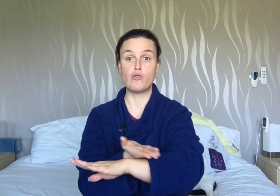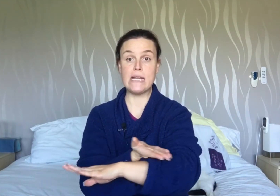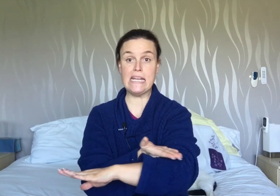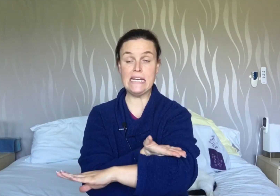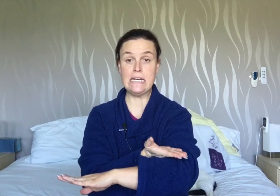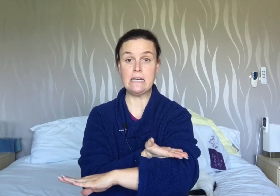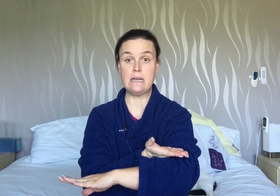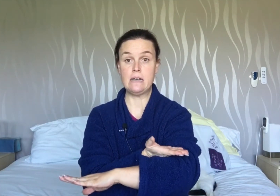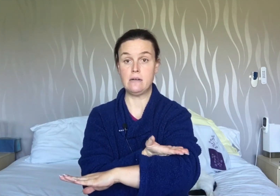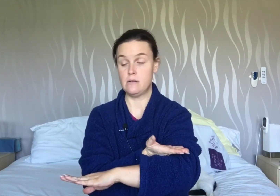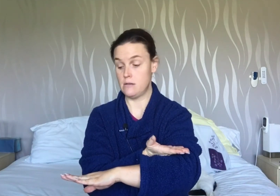Green.